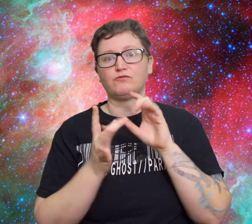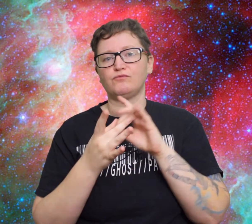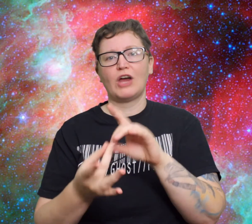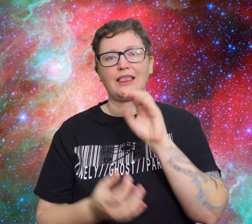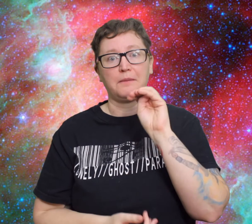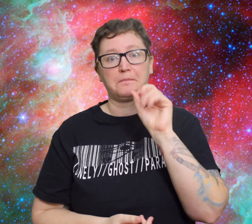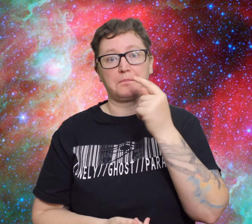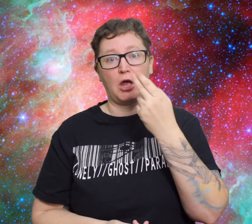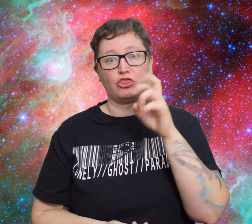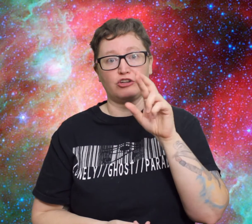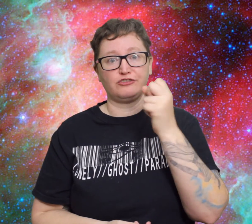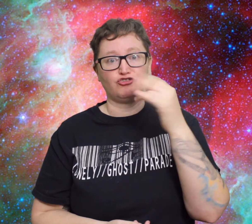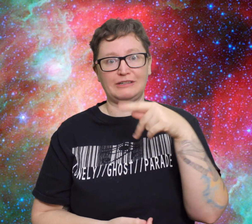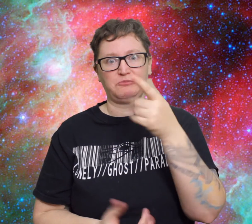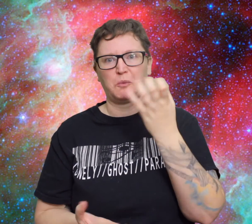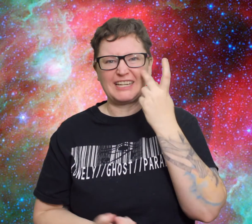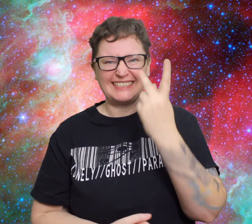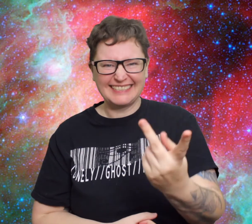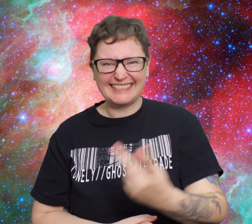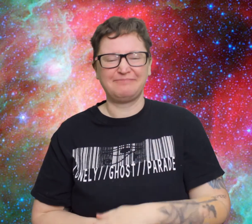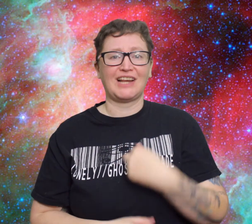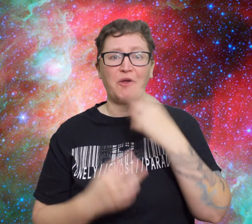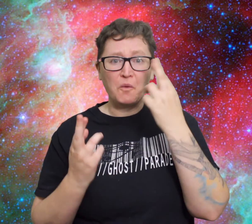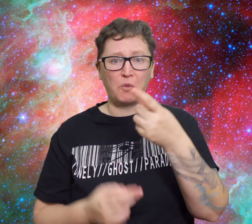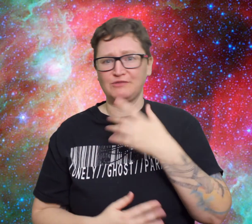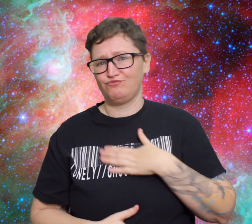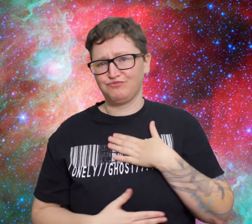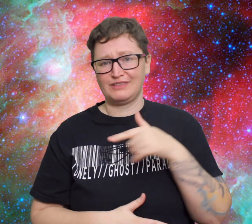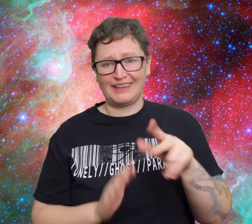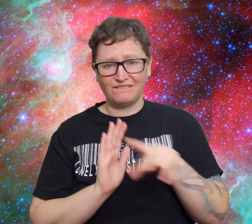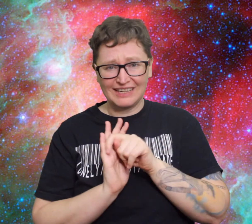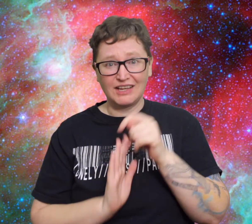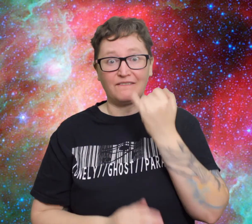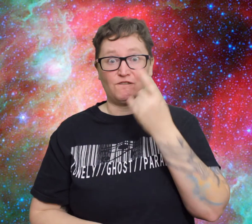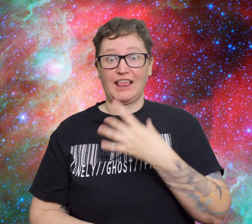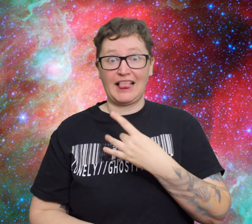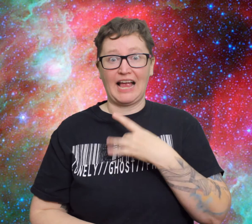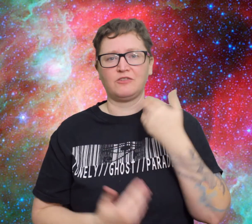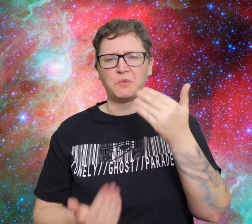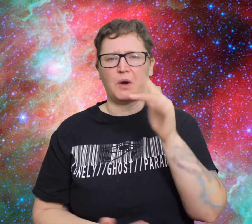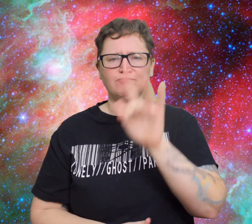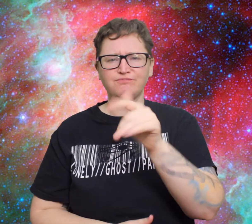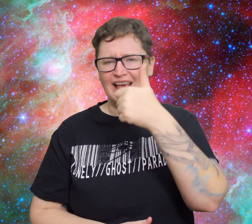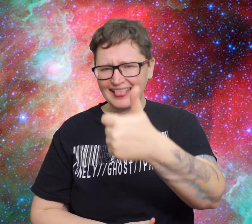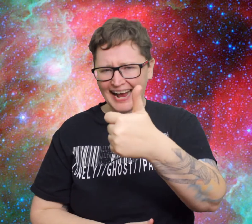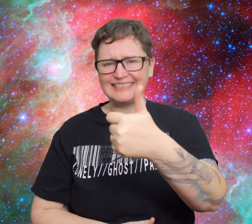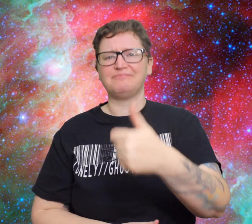me know what kind of videos related to Mothership that you would like to see. Hopefully you have enjoyed this video. If you like it,